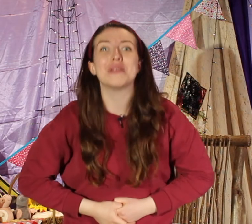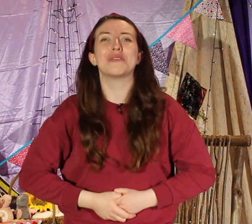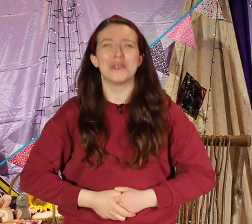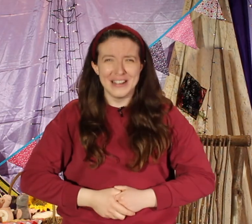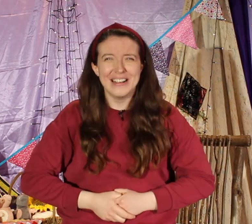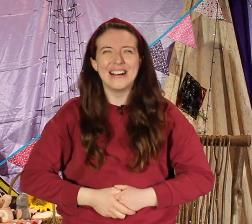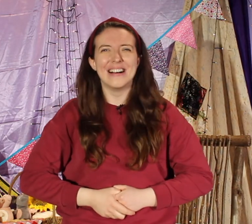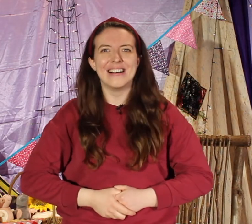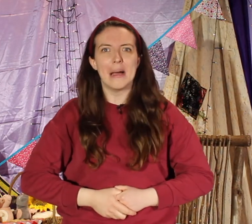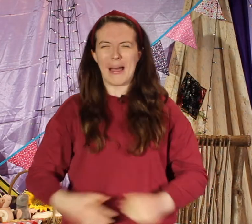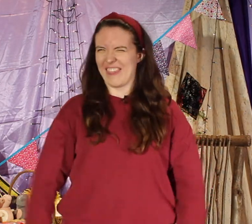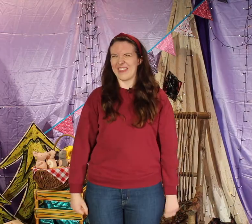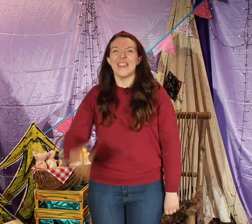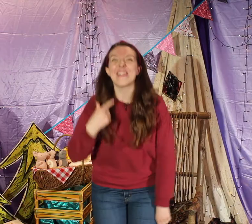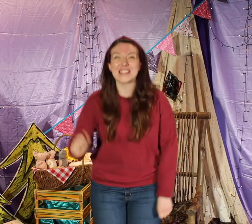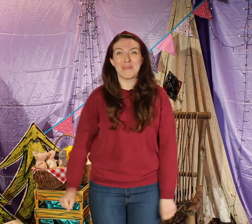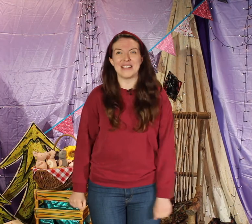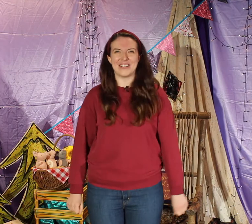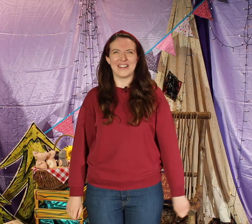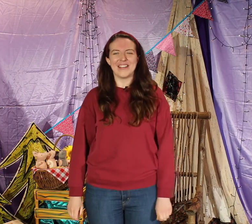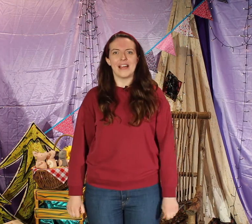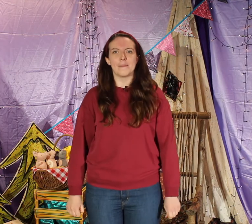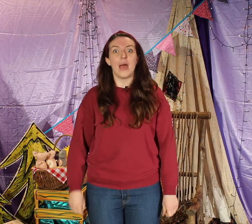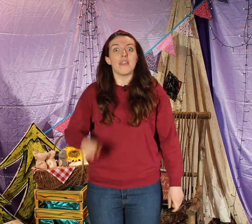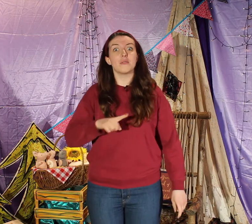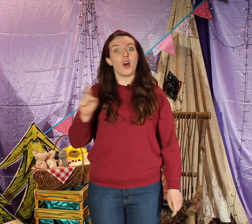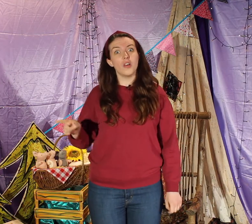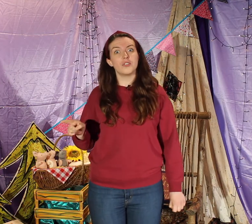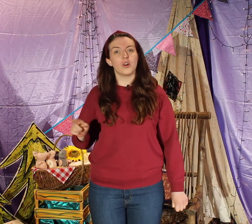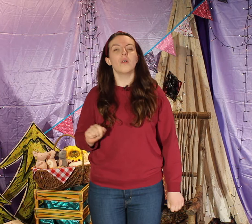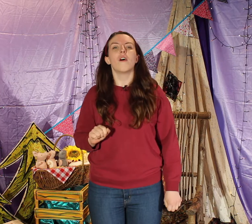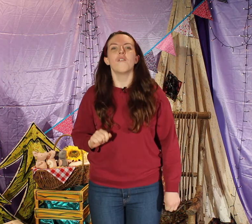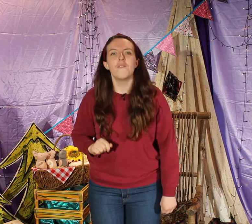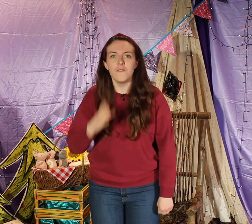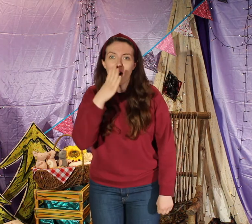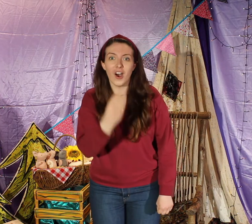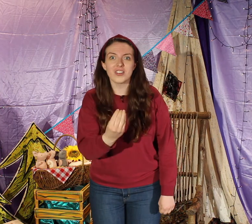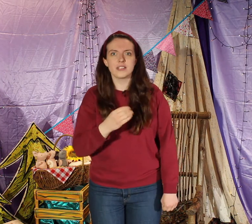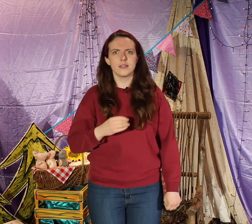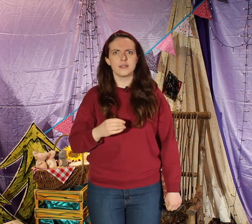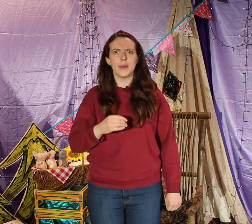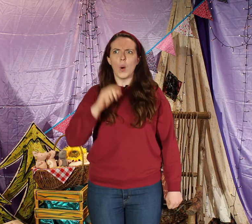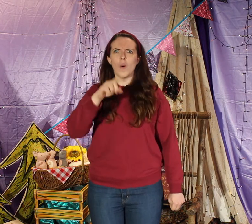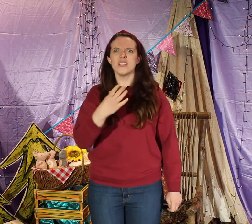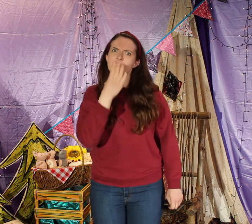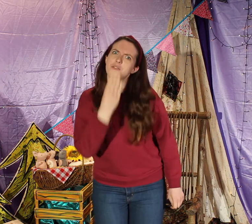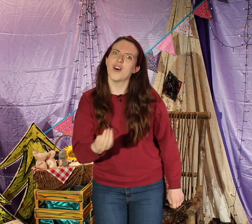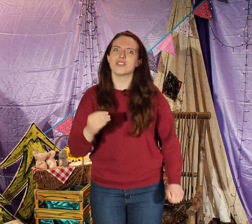you. That's Badger. There was also Fox. What does the fox in